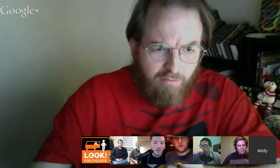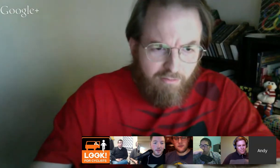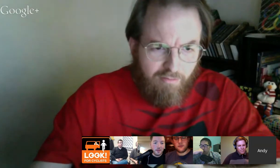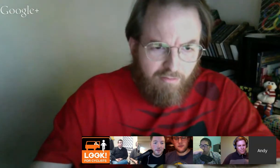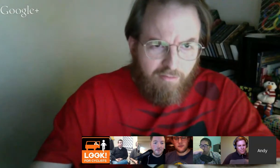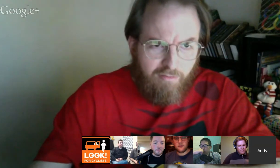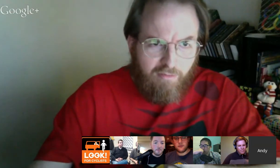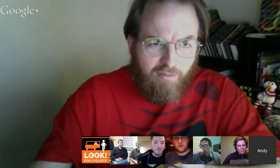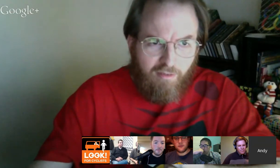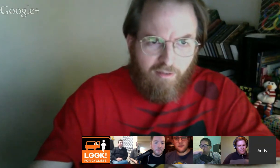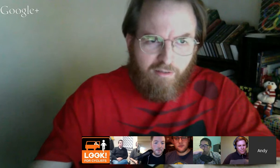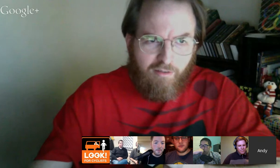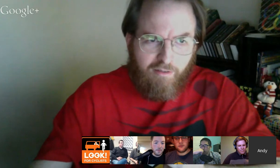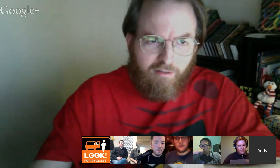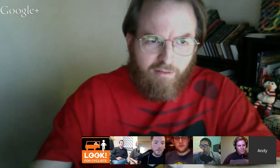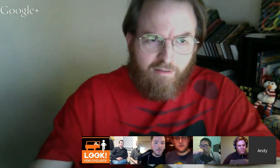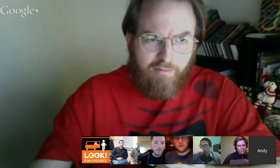Let me see.